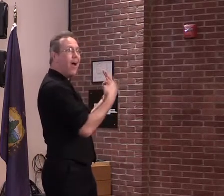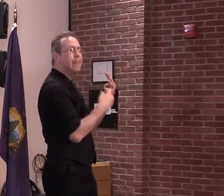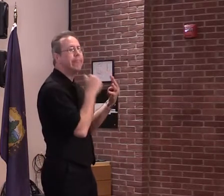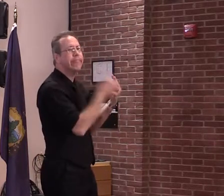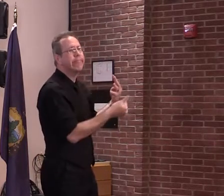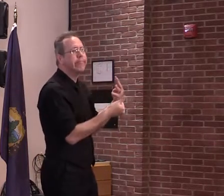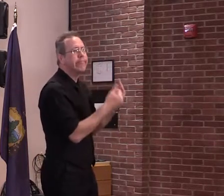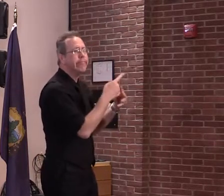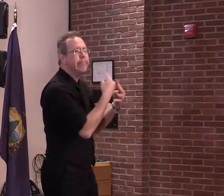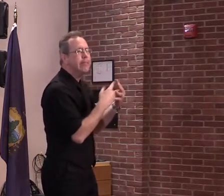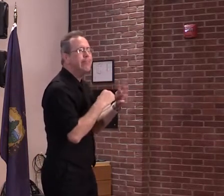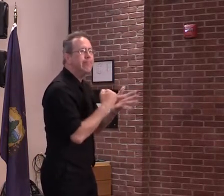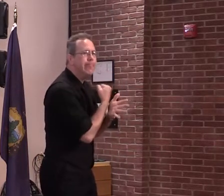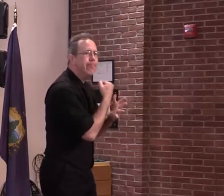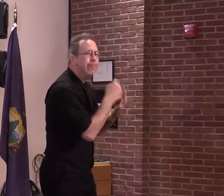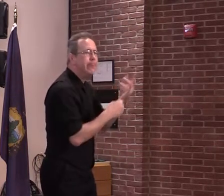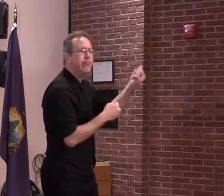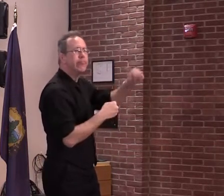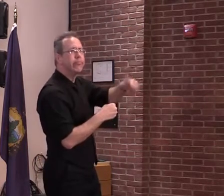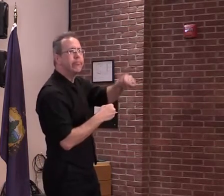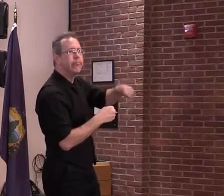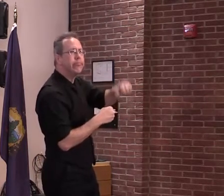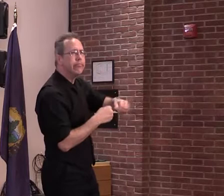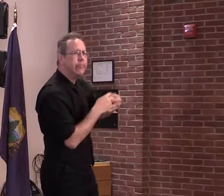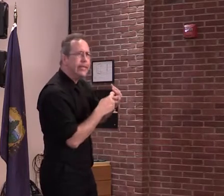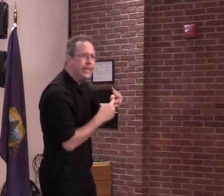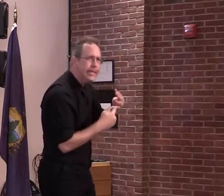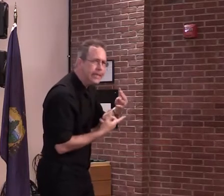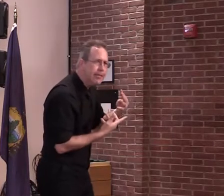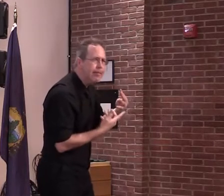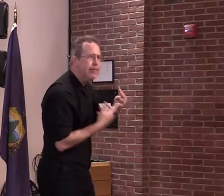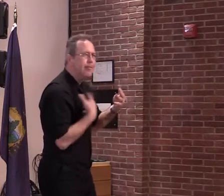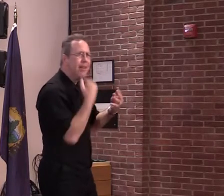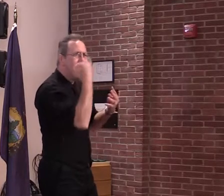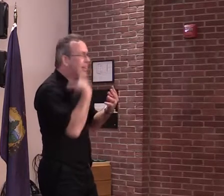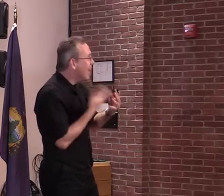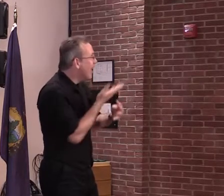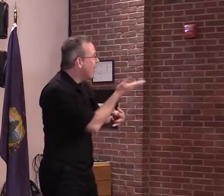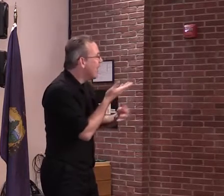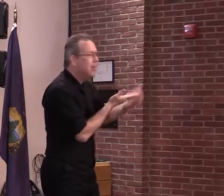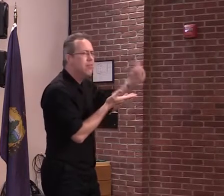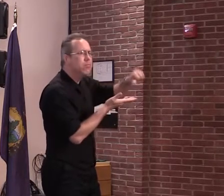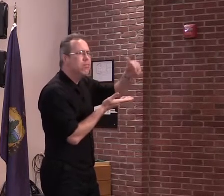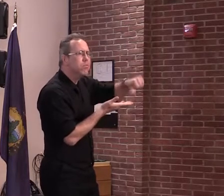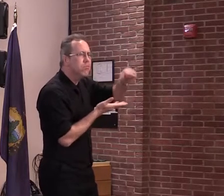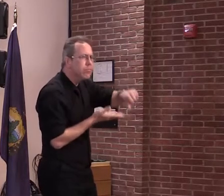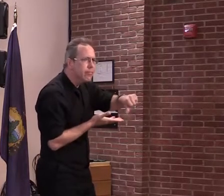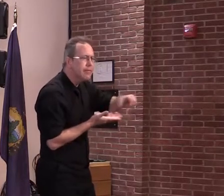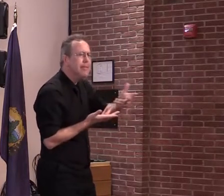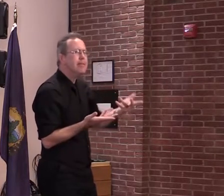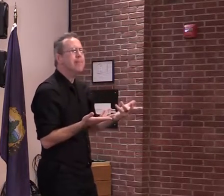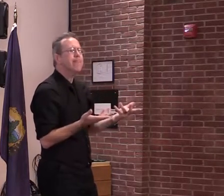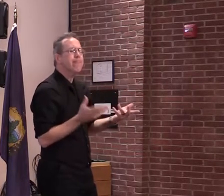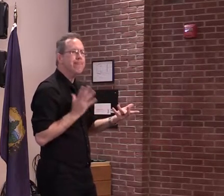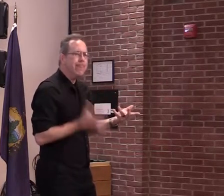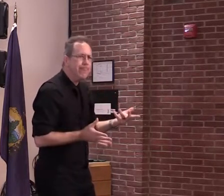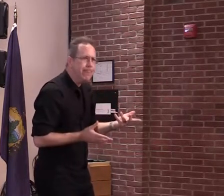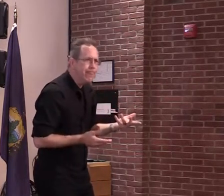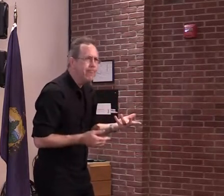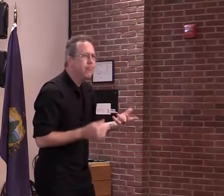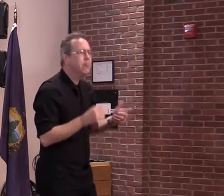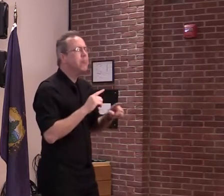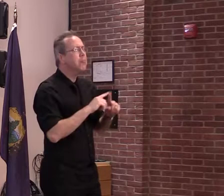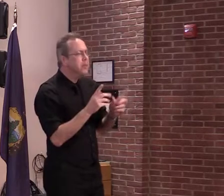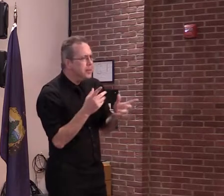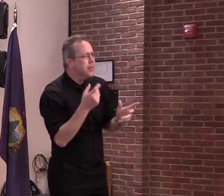their fair share of my ideas over the years by not even taking them up, but there are some significant